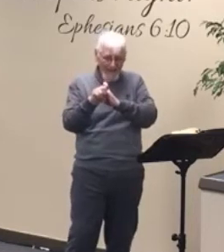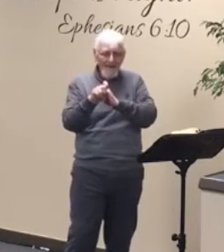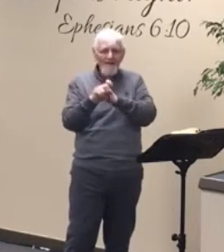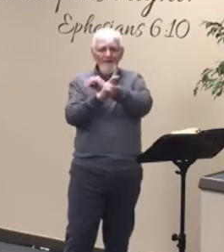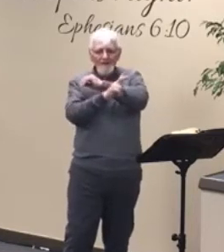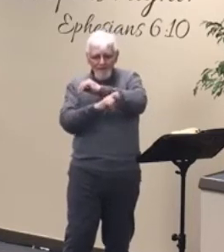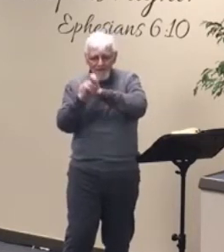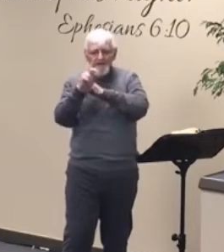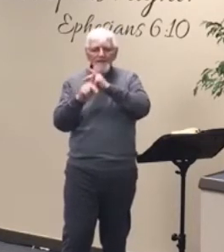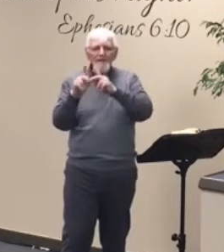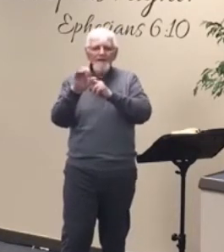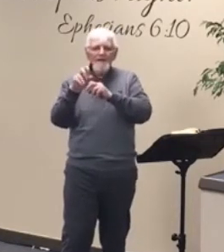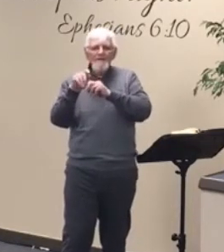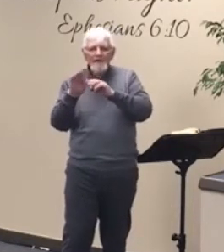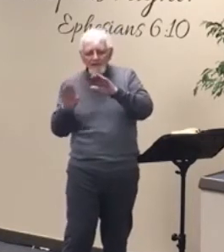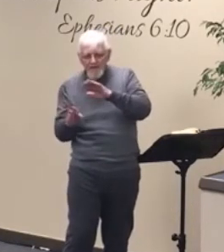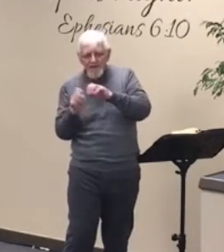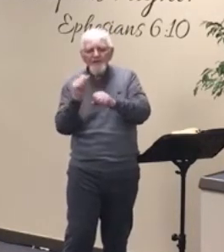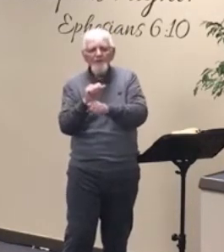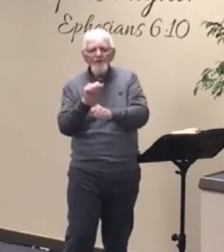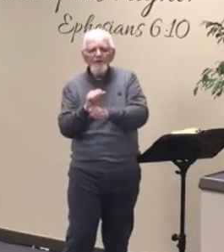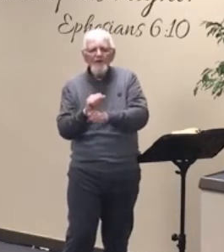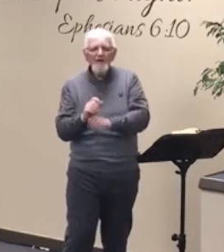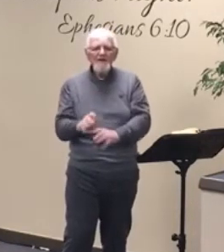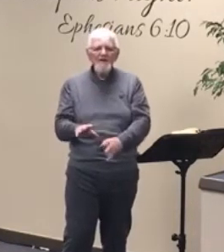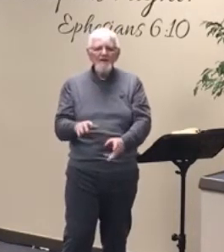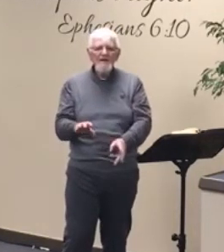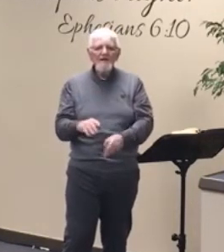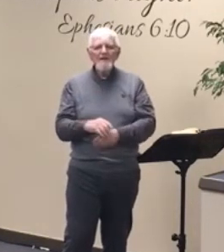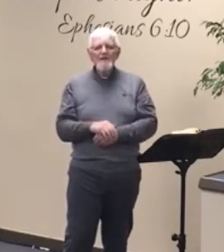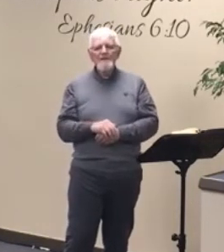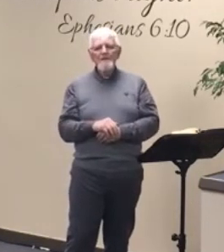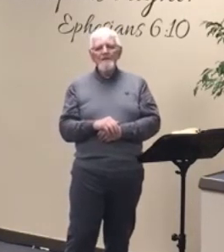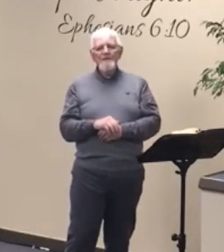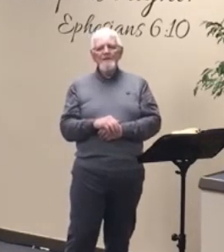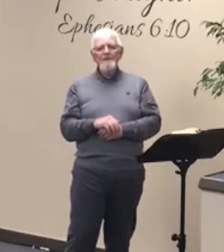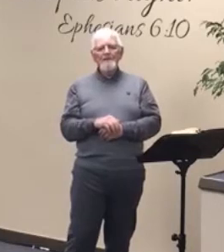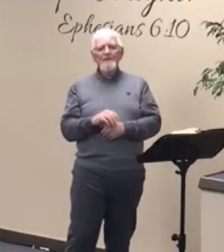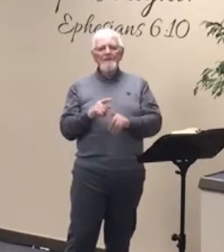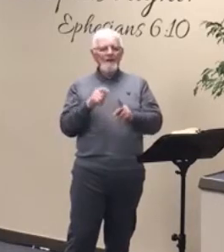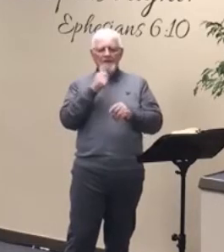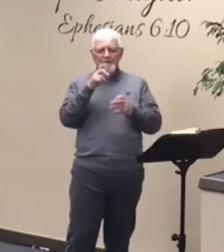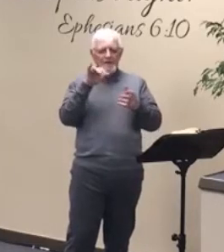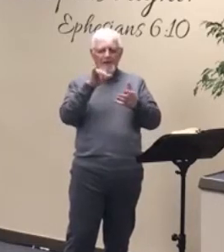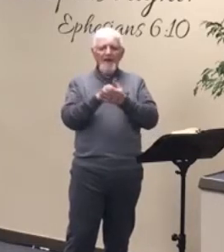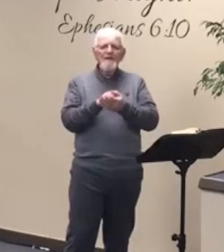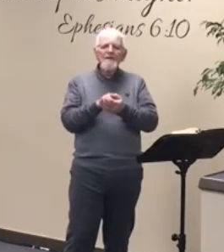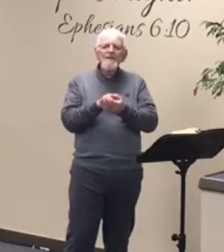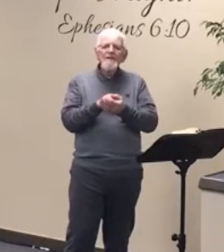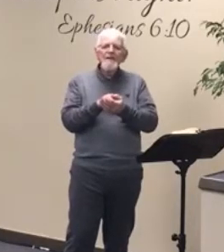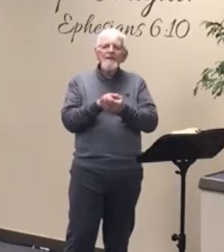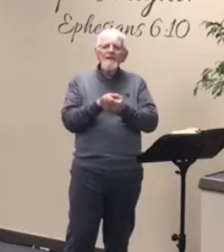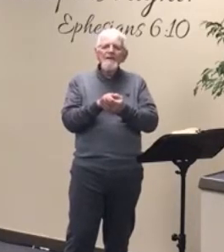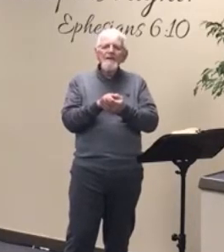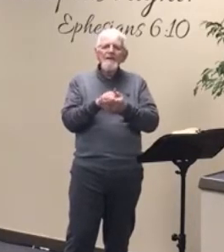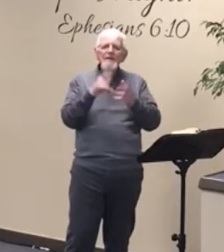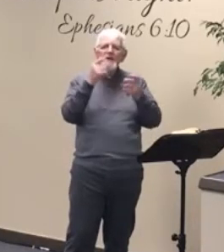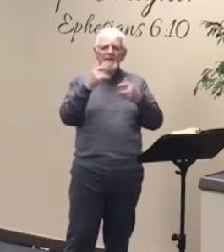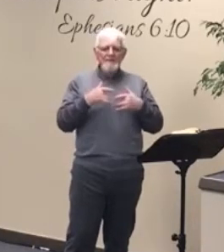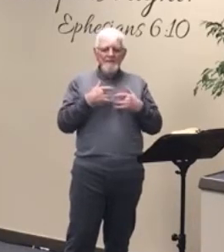the company, they're underperforming what they were hired to do, but they won't see it that way, because they're